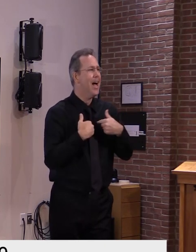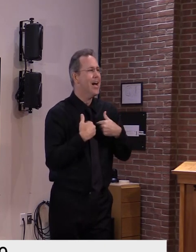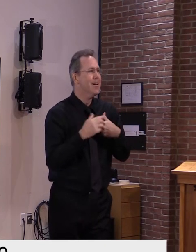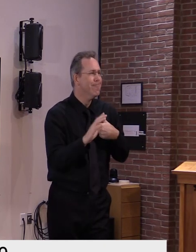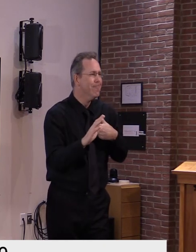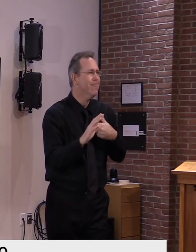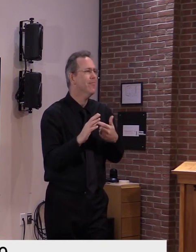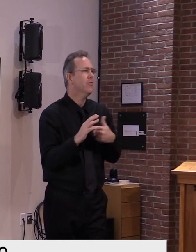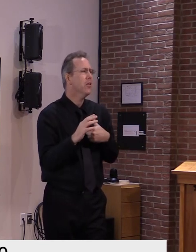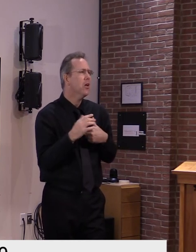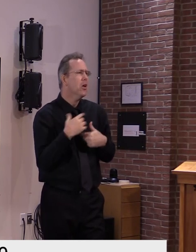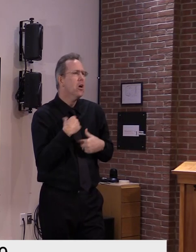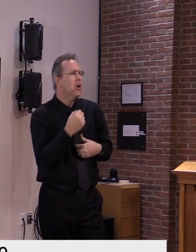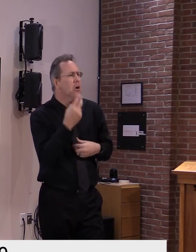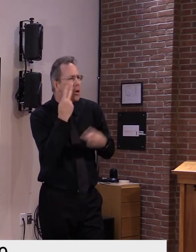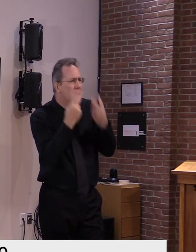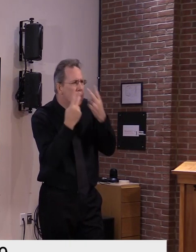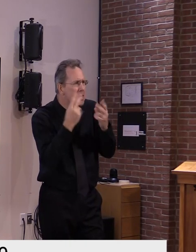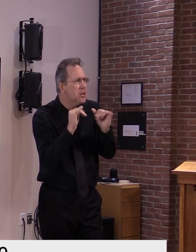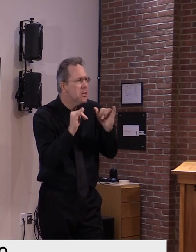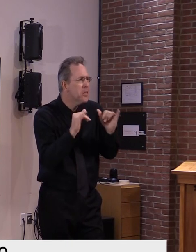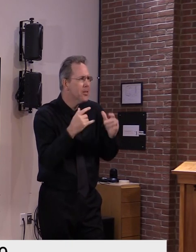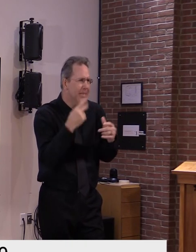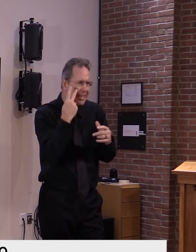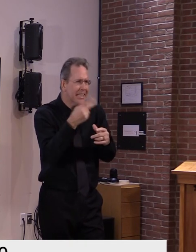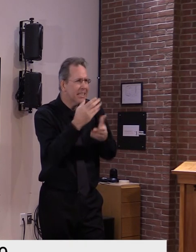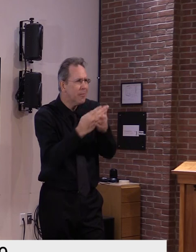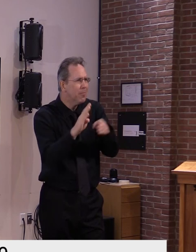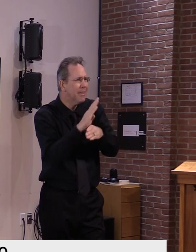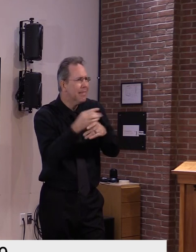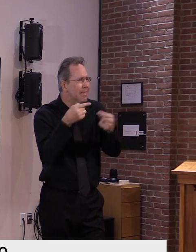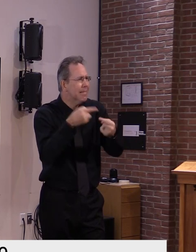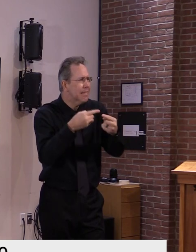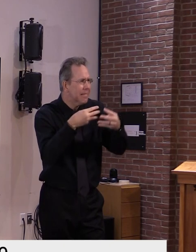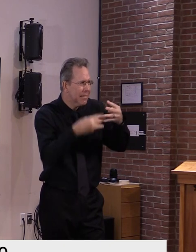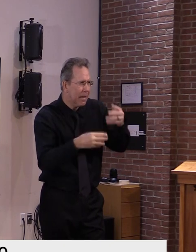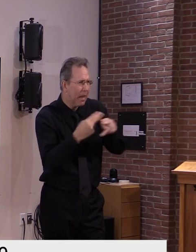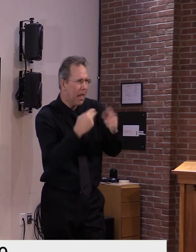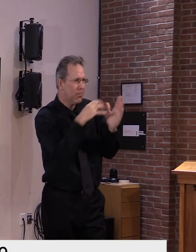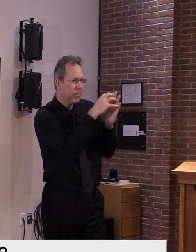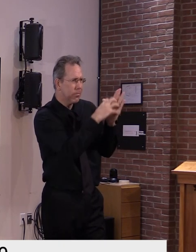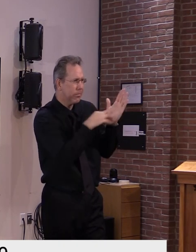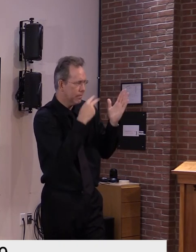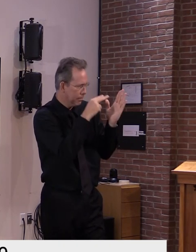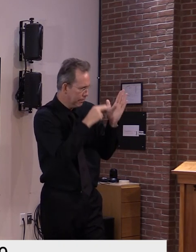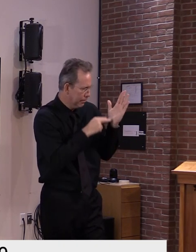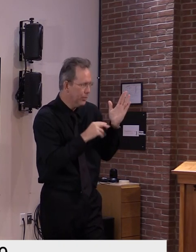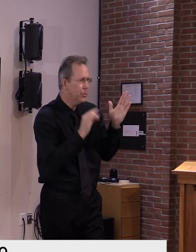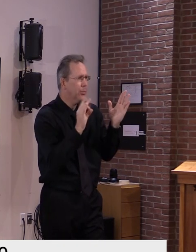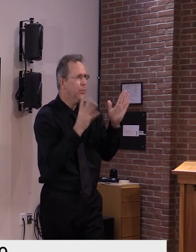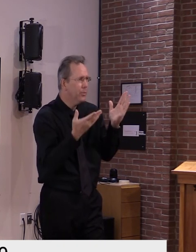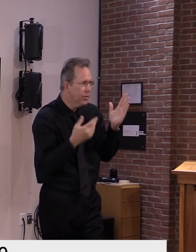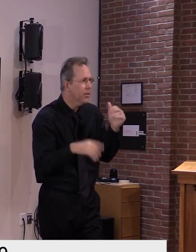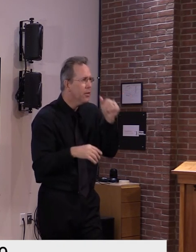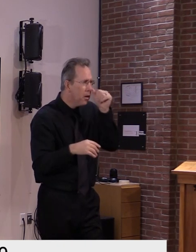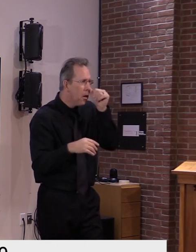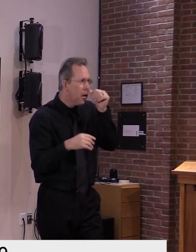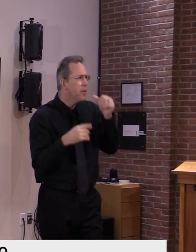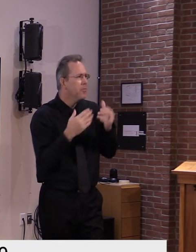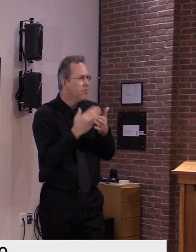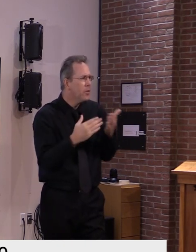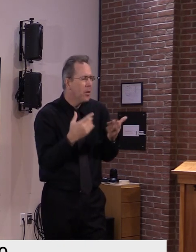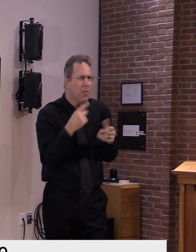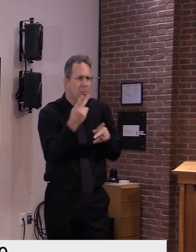in front of everyone on the involved in the press conference today, but also behind the scenes. It's just constant. So I just don't